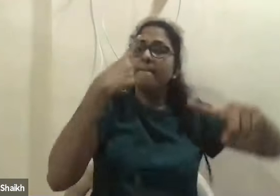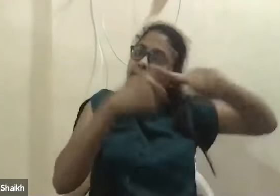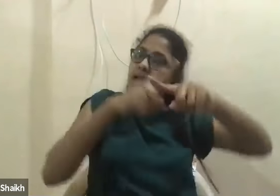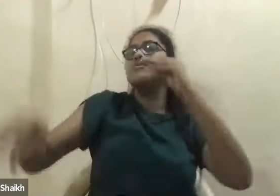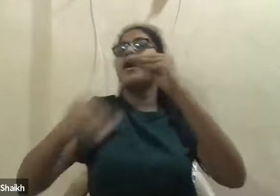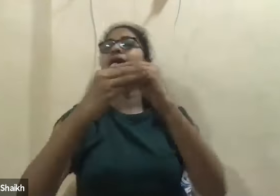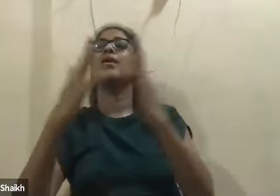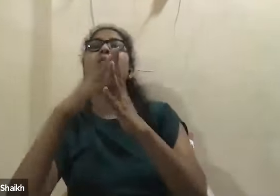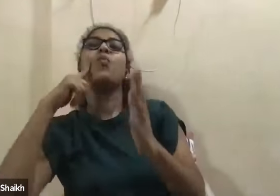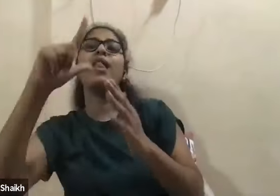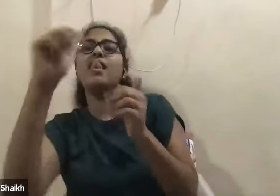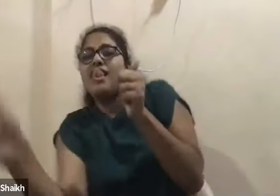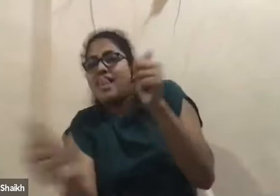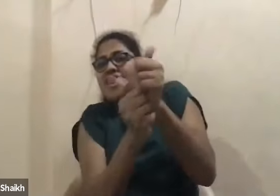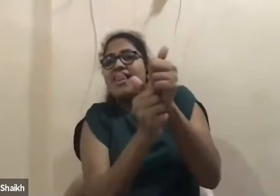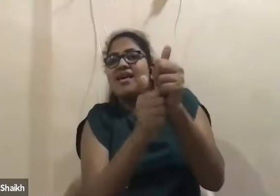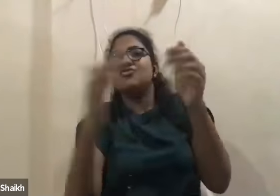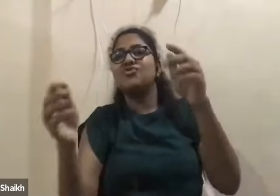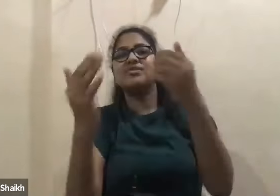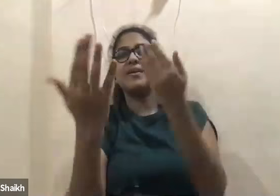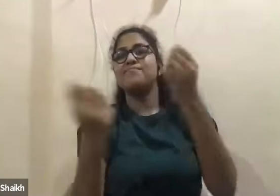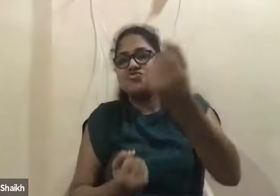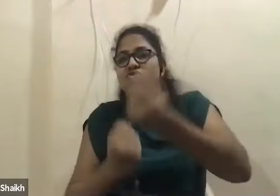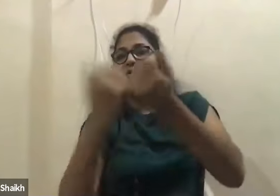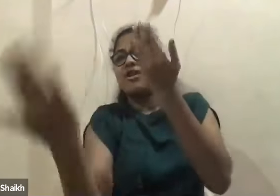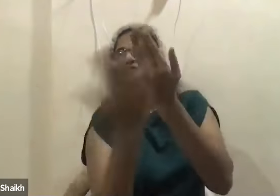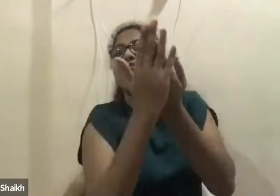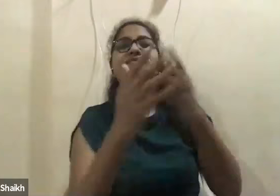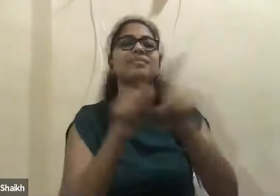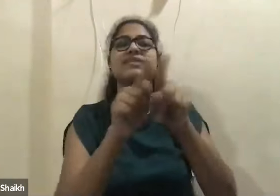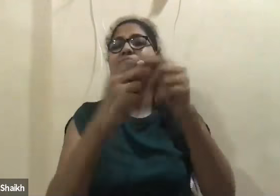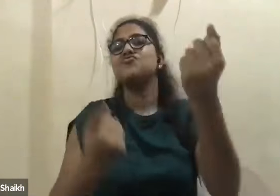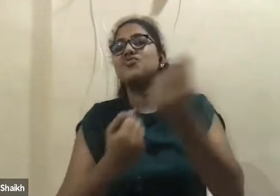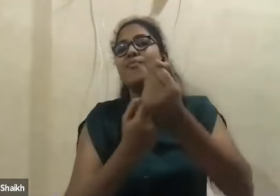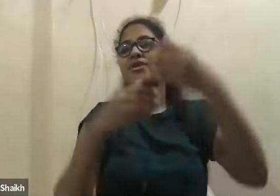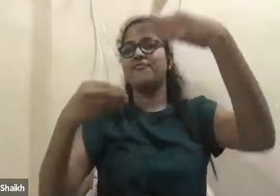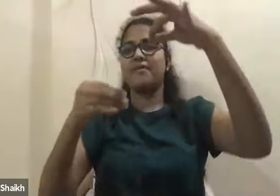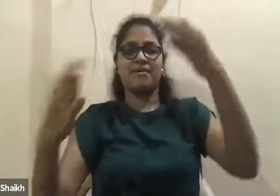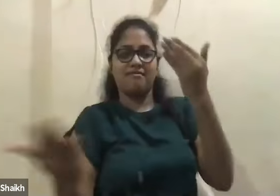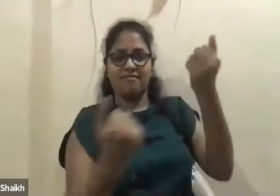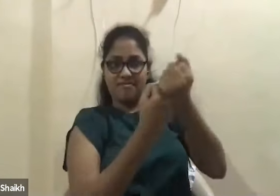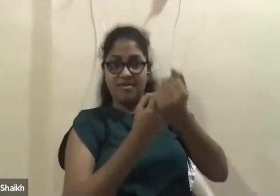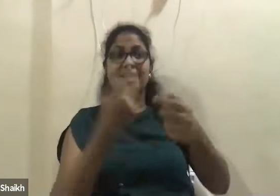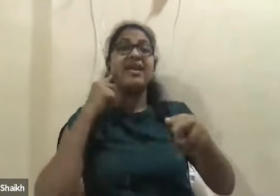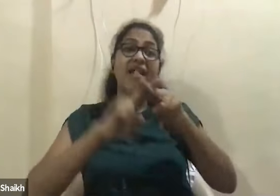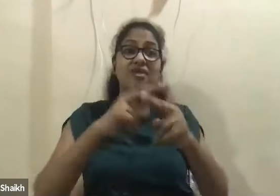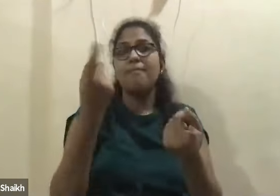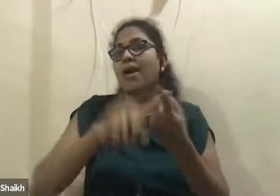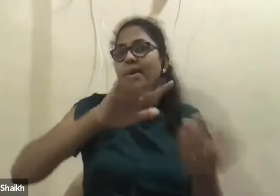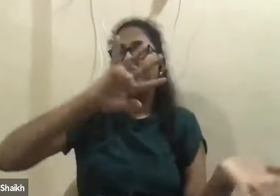like a supportive document. That's a plan B, right? Yeah. Kind of. As in, like you said, if things go awry. Right, right. With